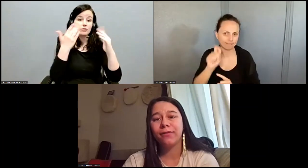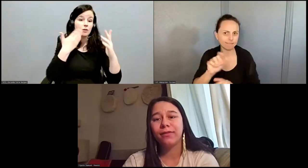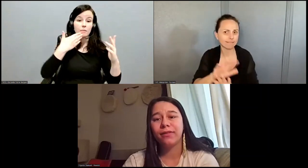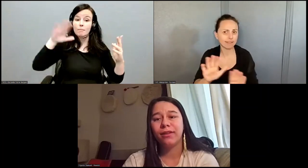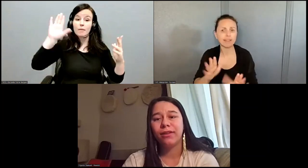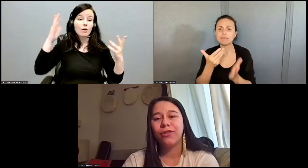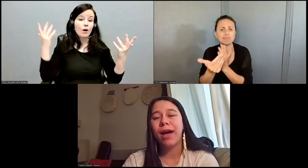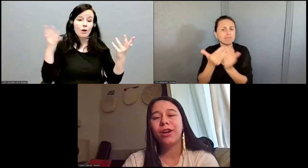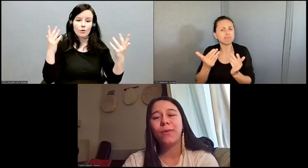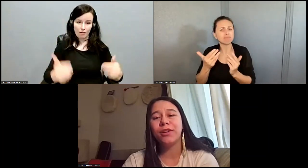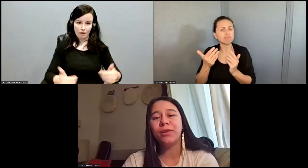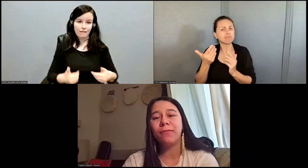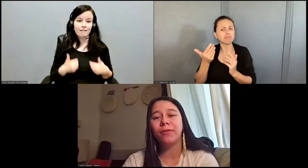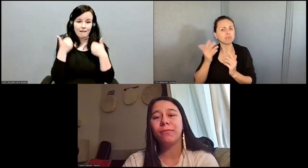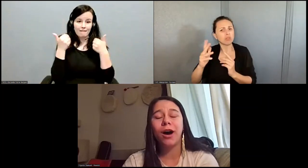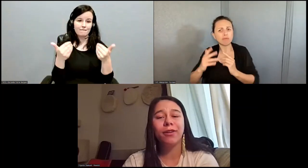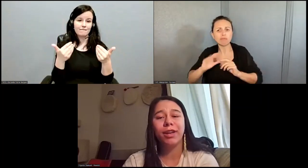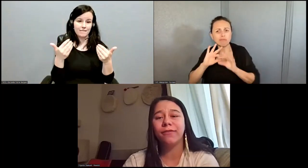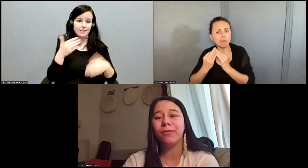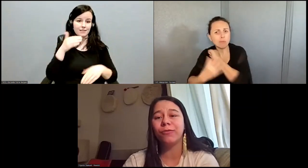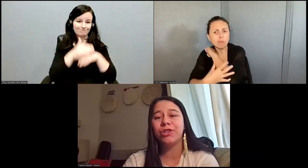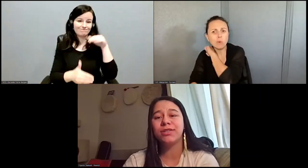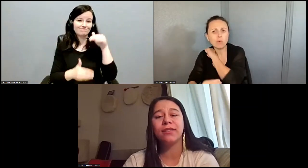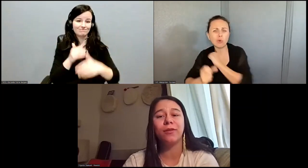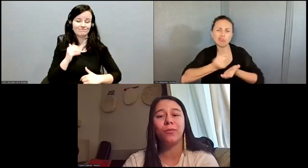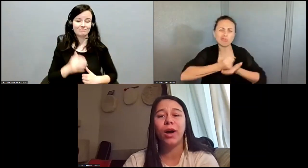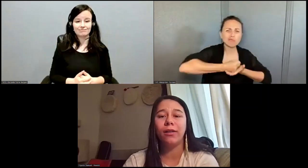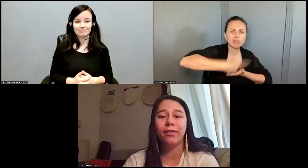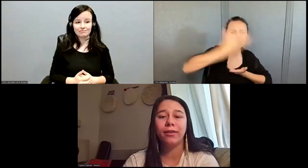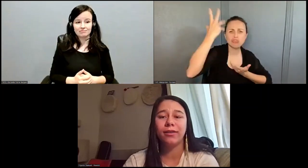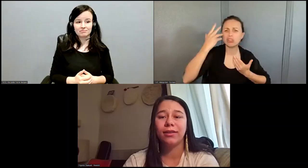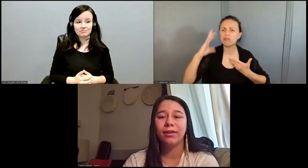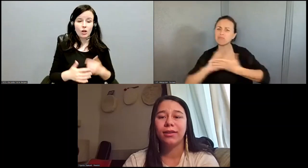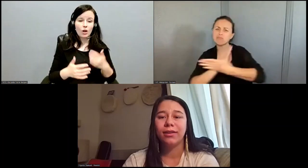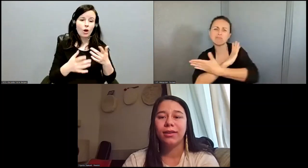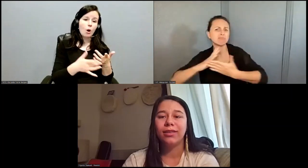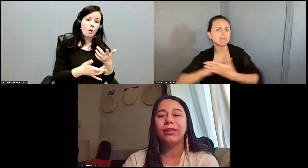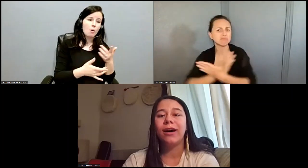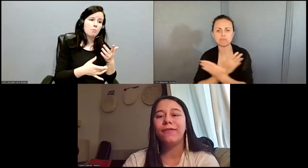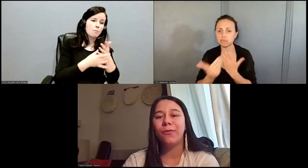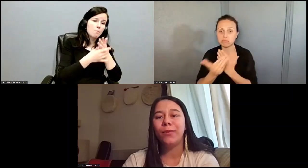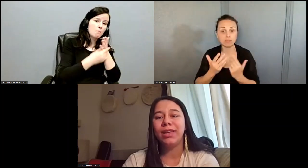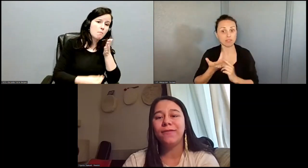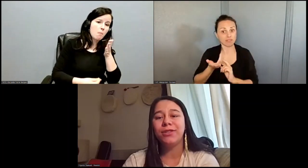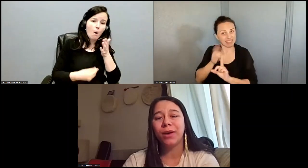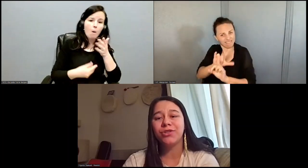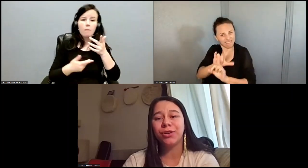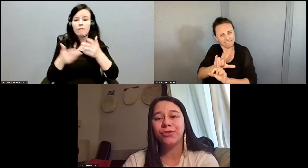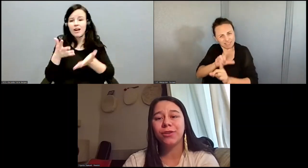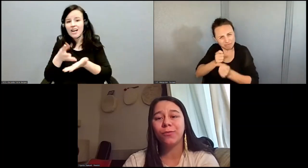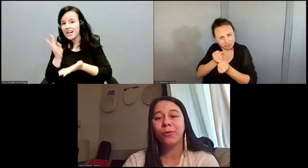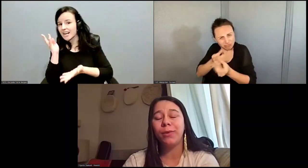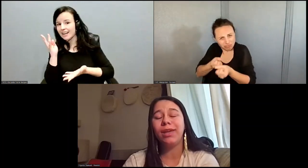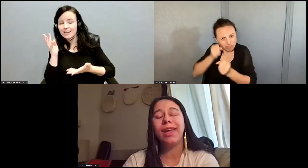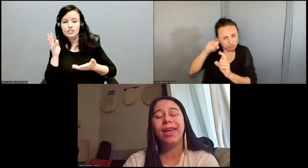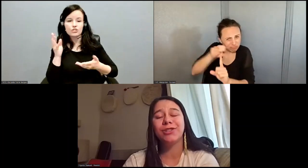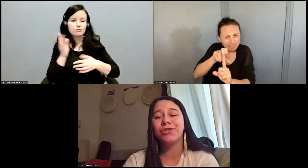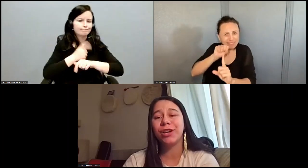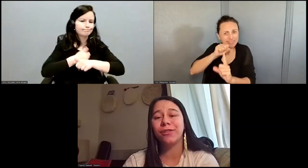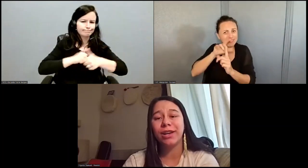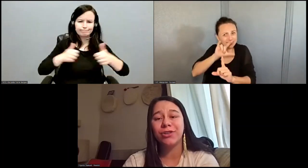life. No matter whether you come from poverty or from riches or from wealth, the love that we give to our children will